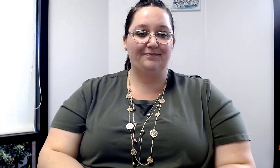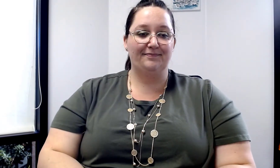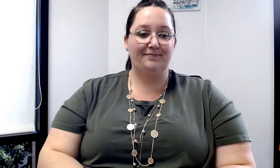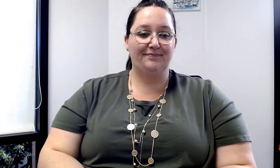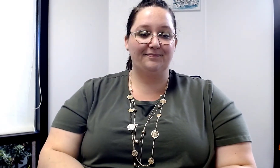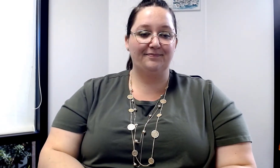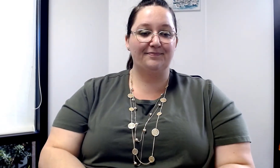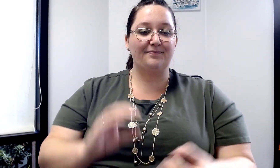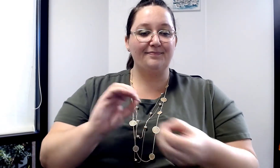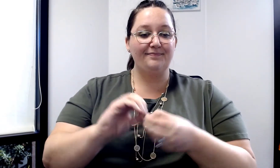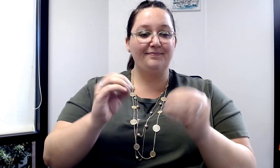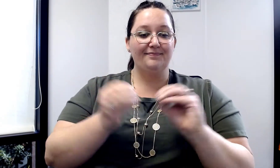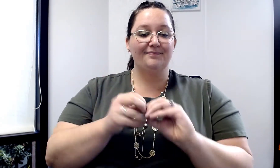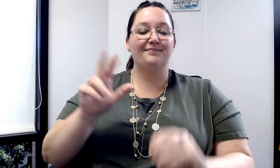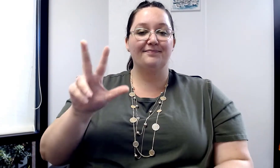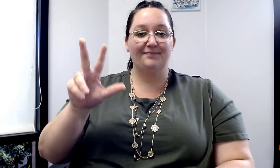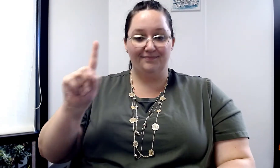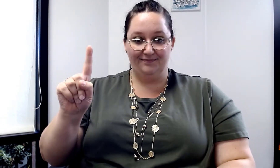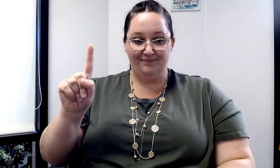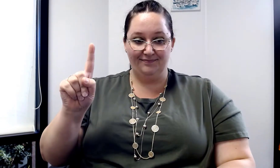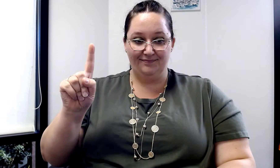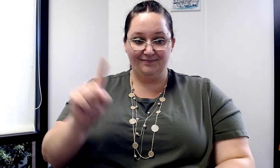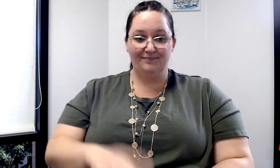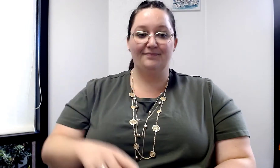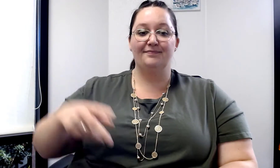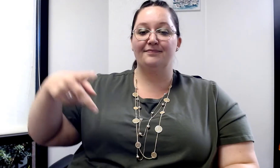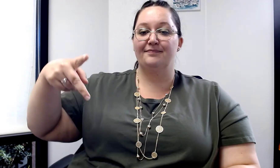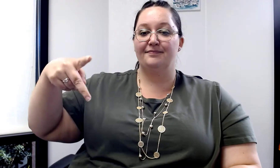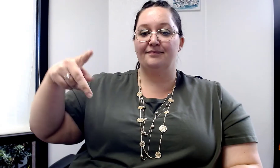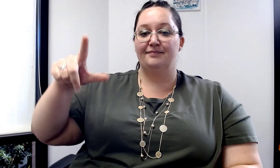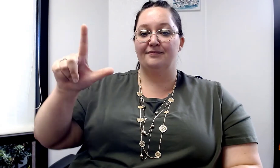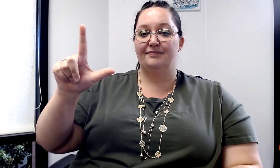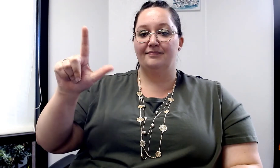That C does not have alcohol within it. Number 31